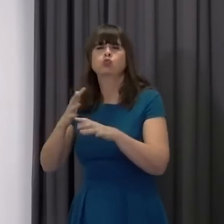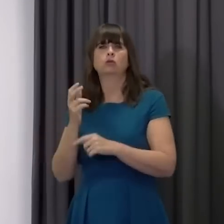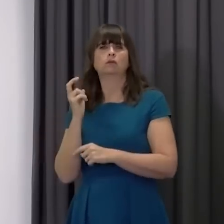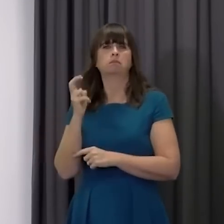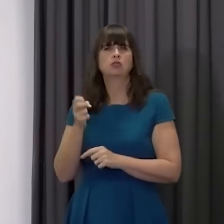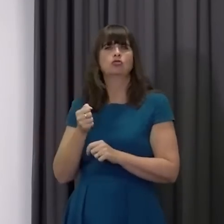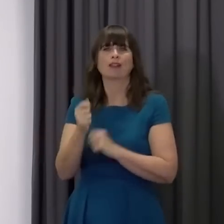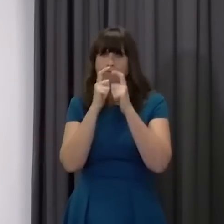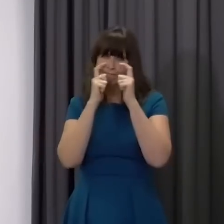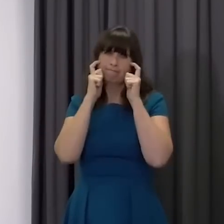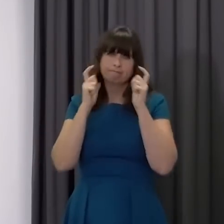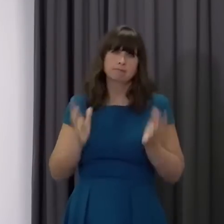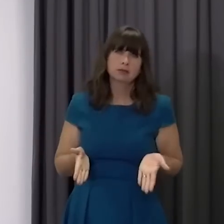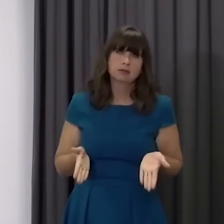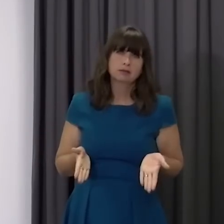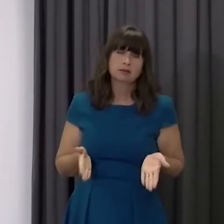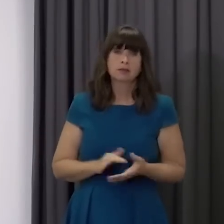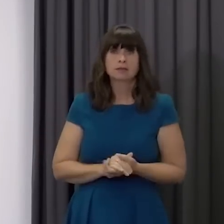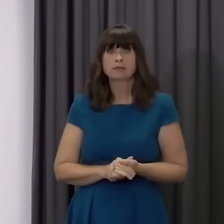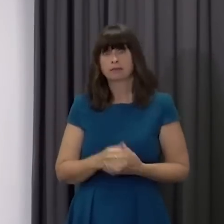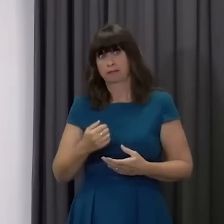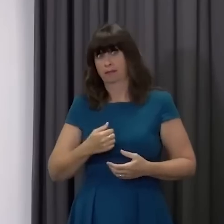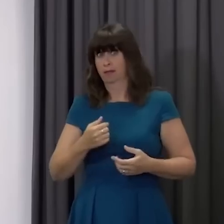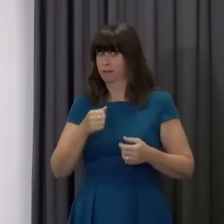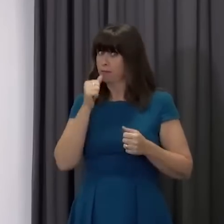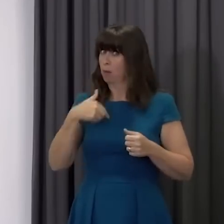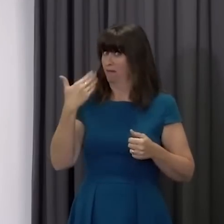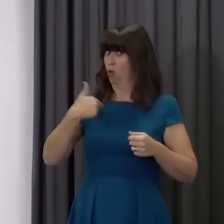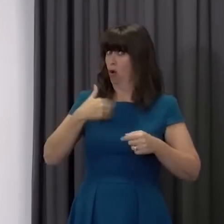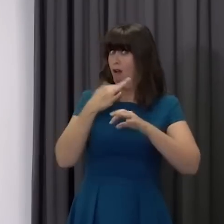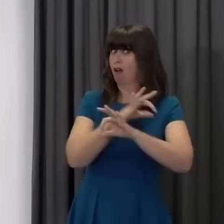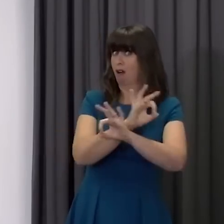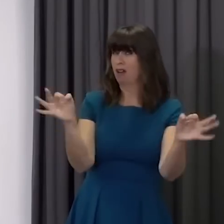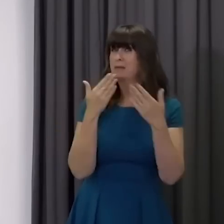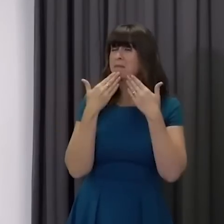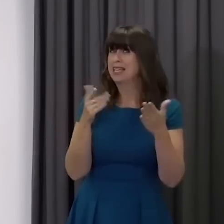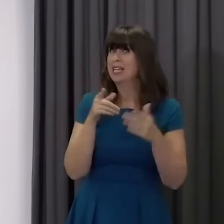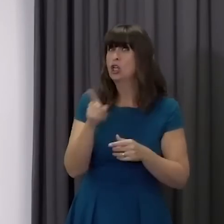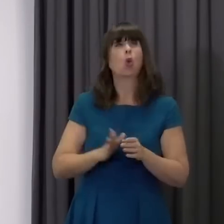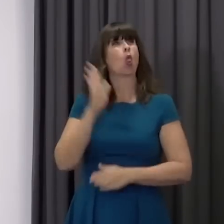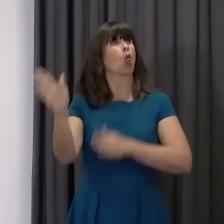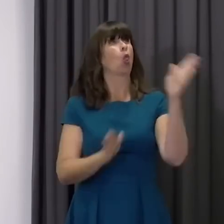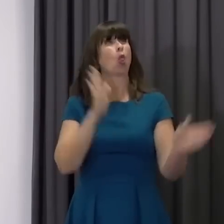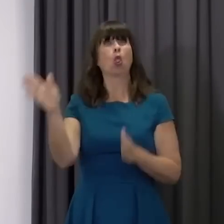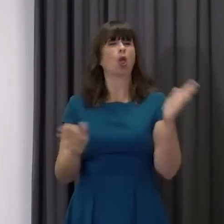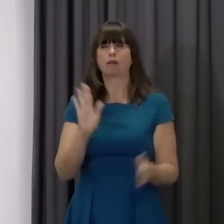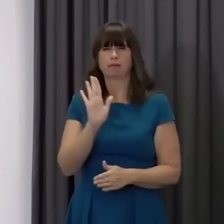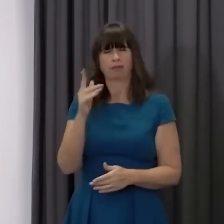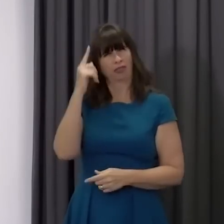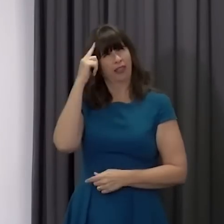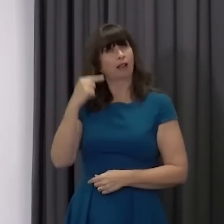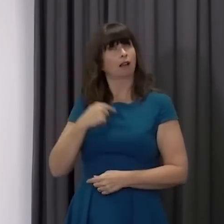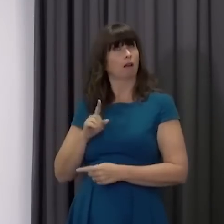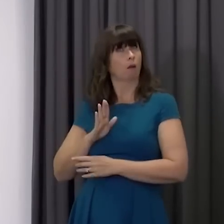places. And I've been asking people in Wales to think carefully about where you go and who you are